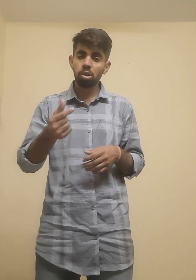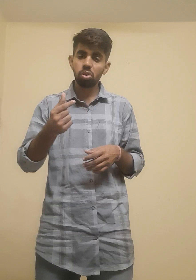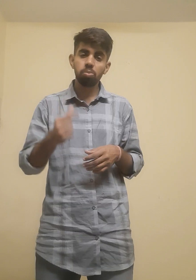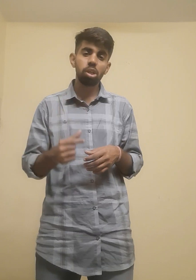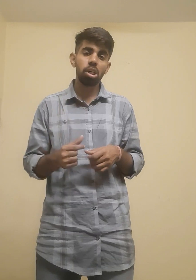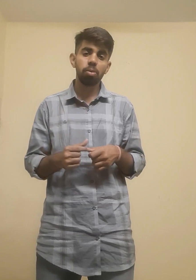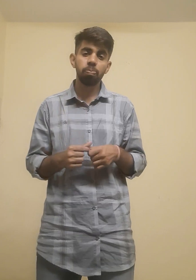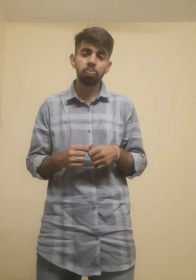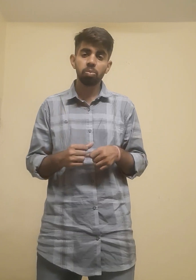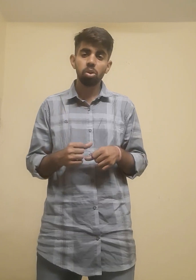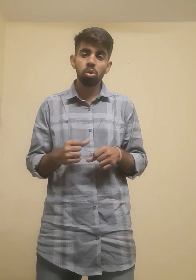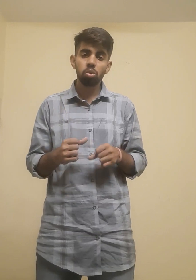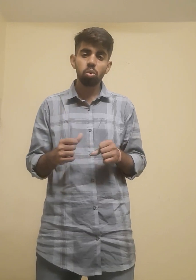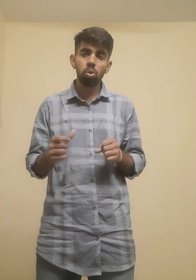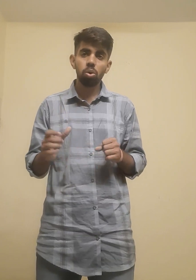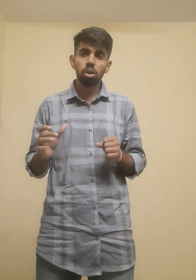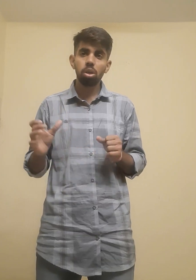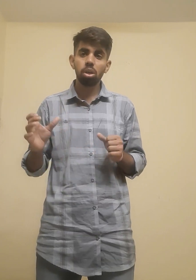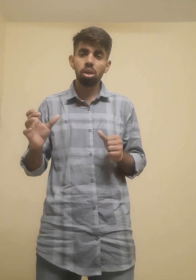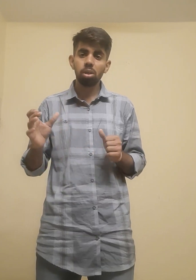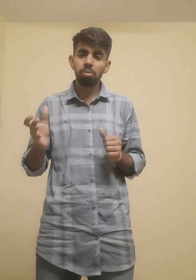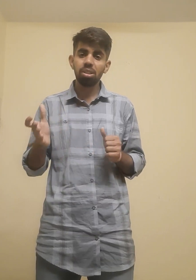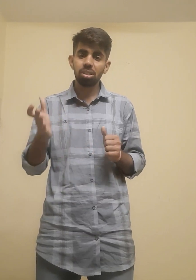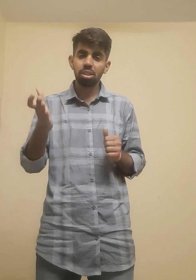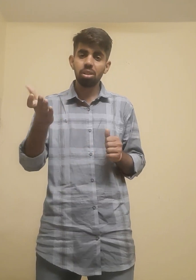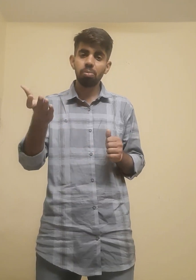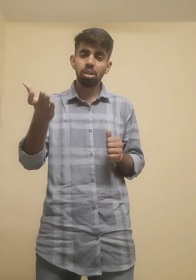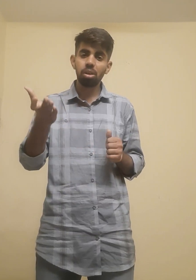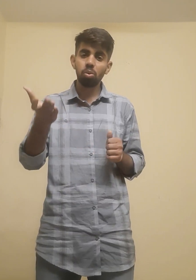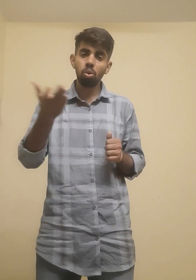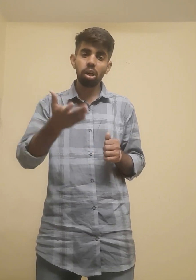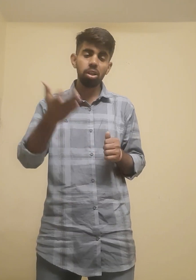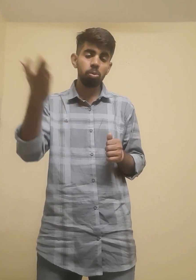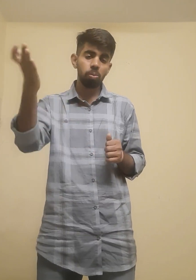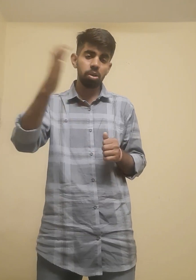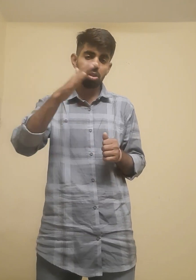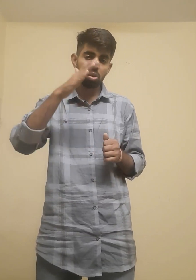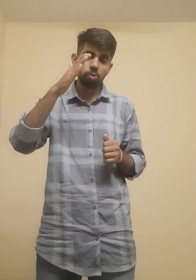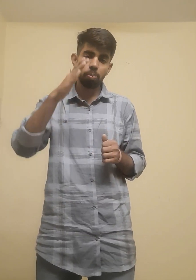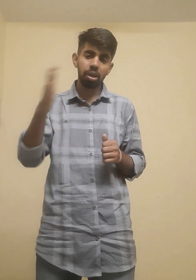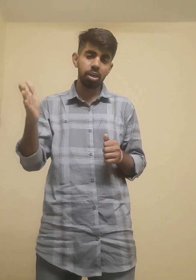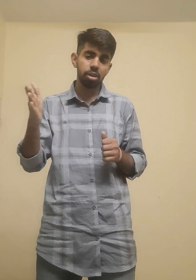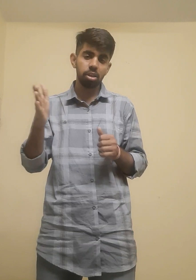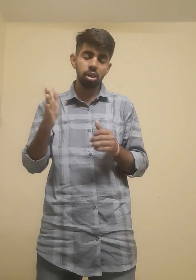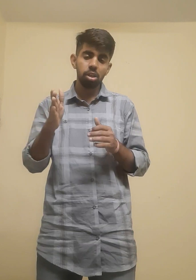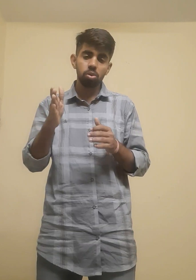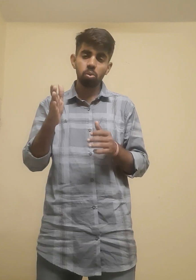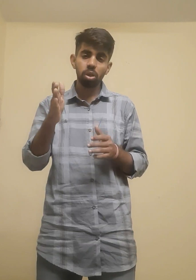of child. So means the method override the properties of parent, so